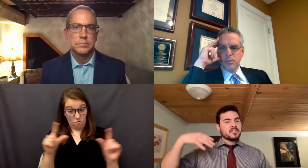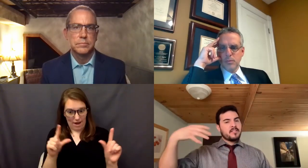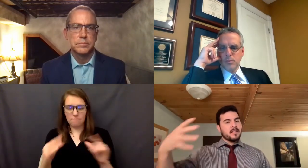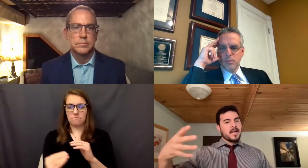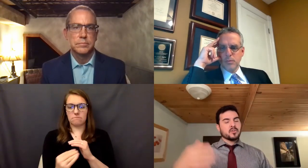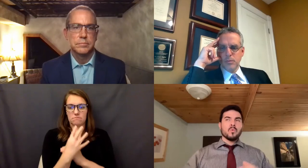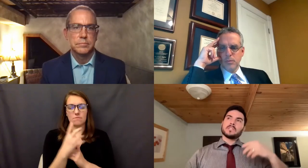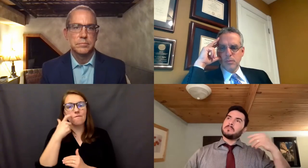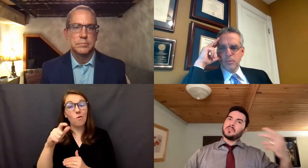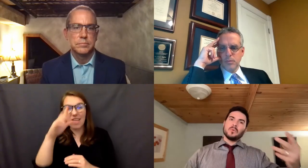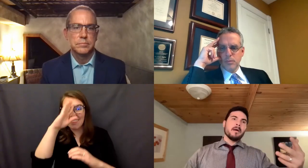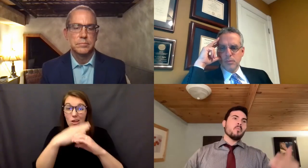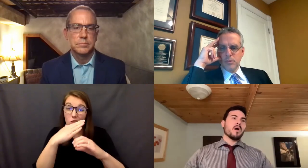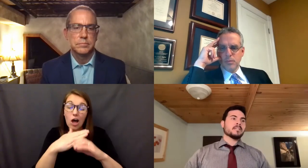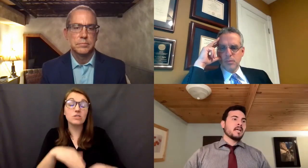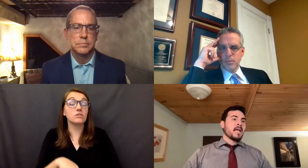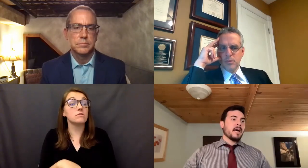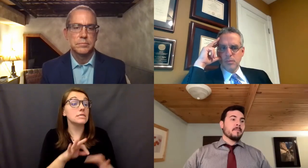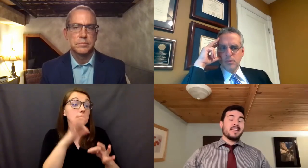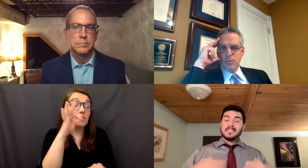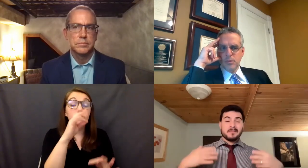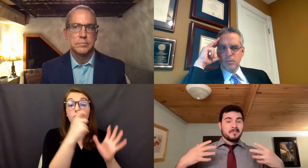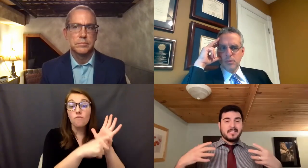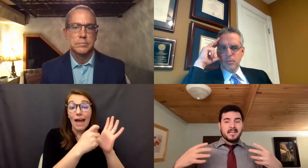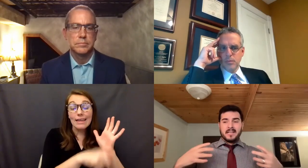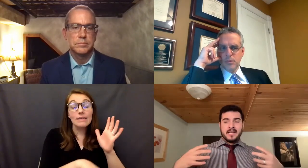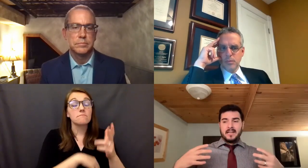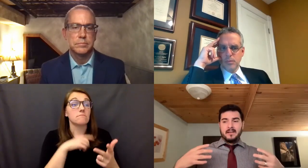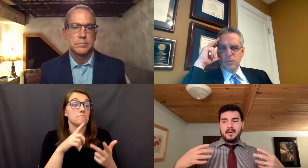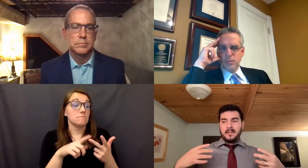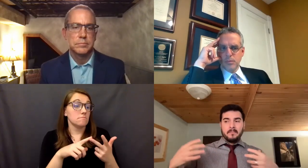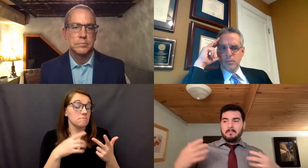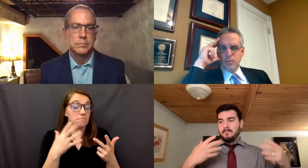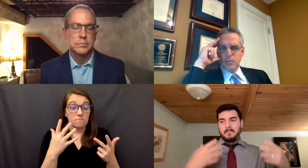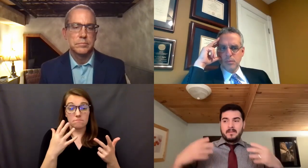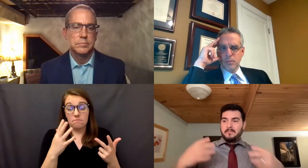kinds of Christian theological works, spiritual memoirs, and even sometimes